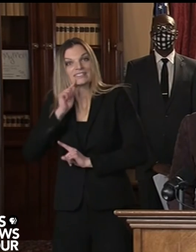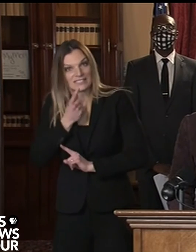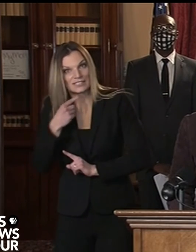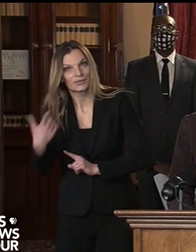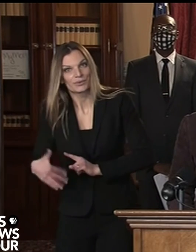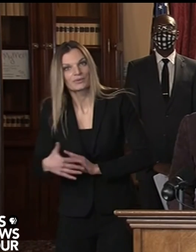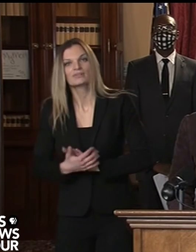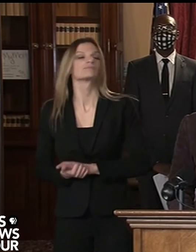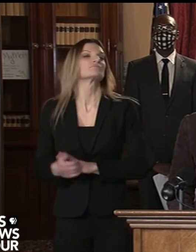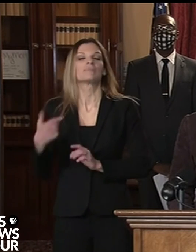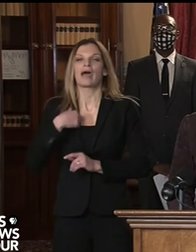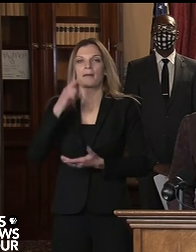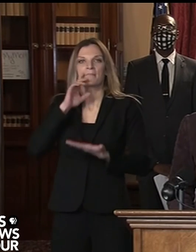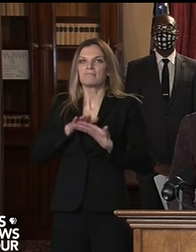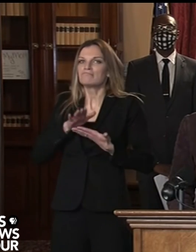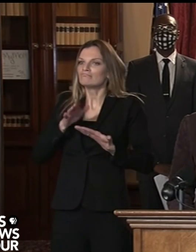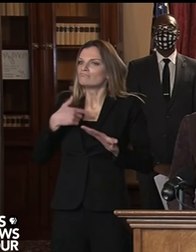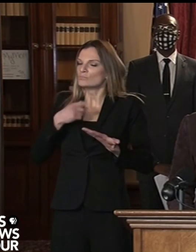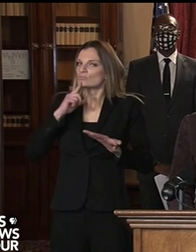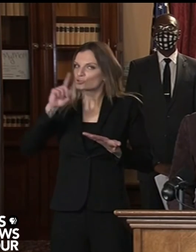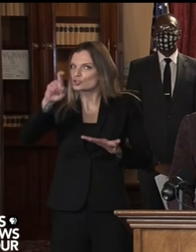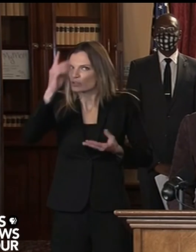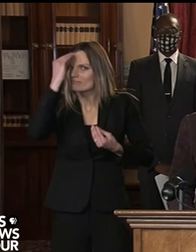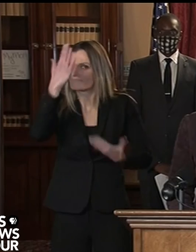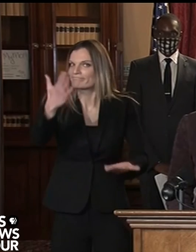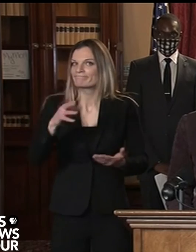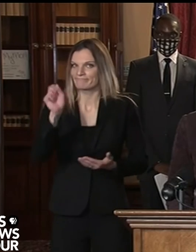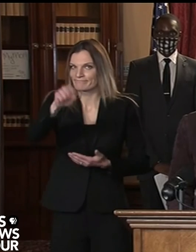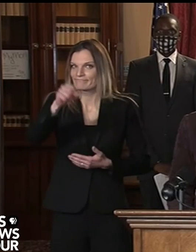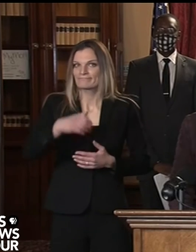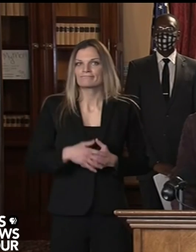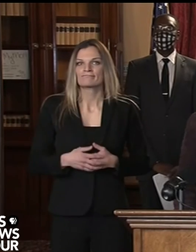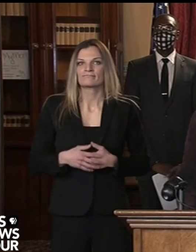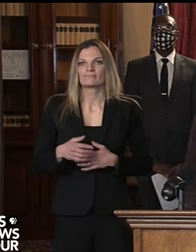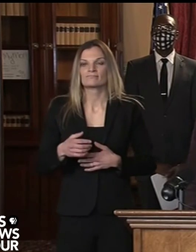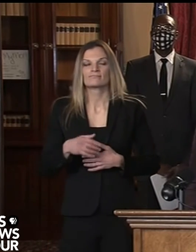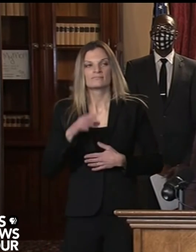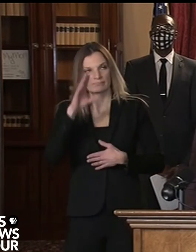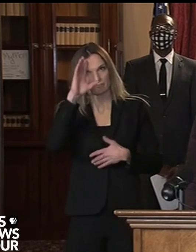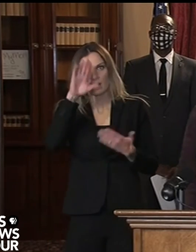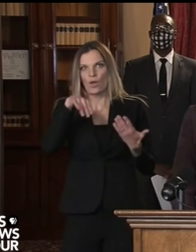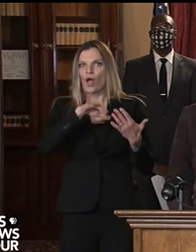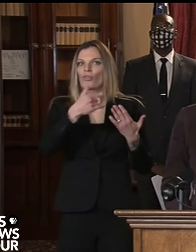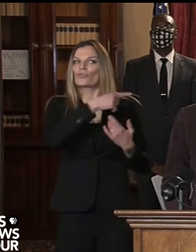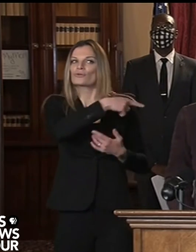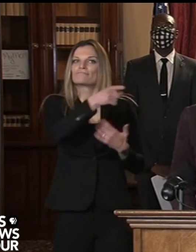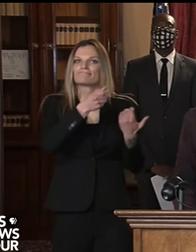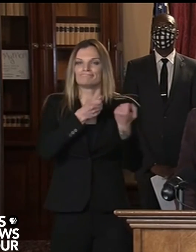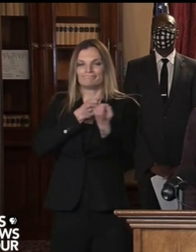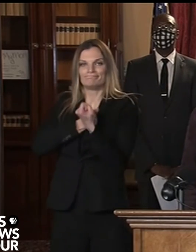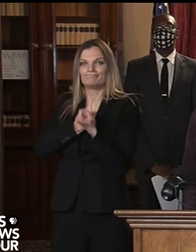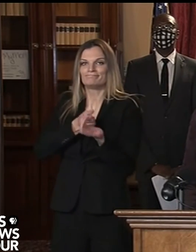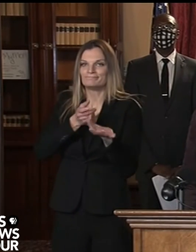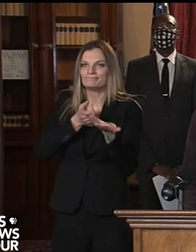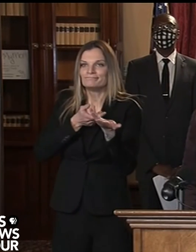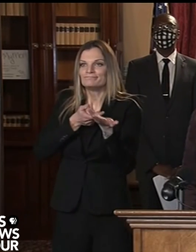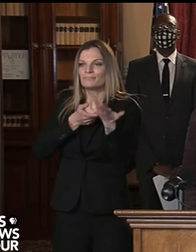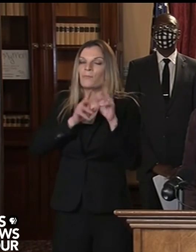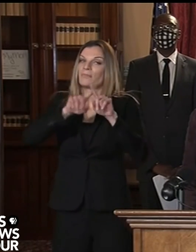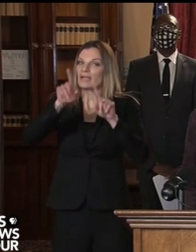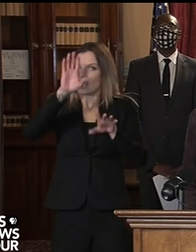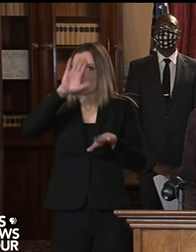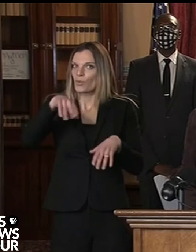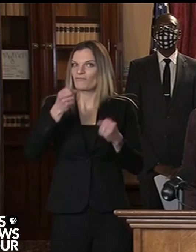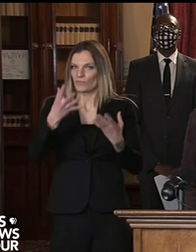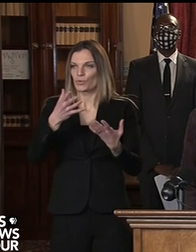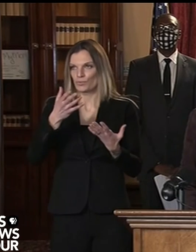and I believe that's the right thing to do, and I think that they should all do that. I'm hearing much similar to what you're hearing, is that